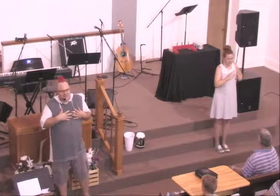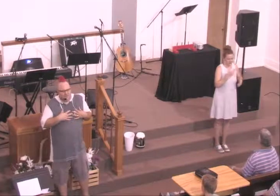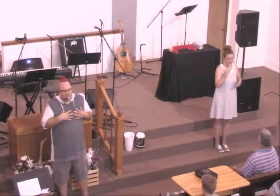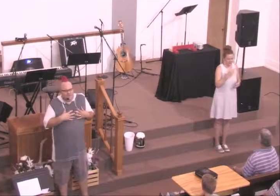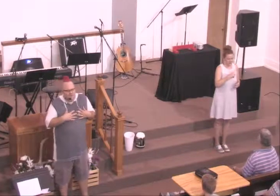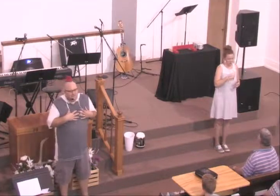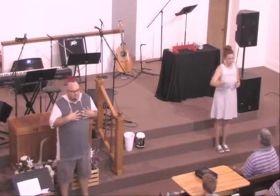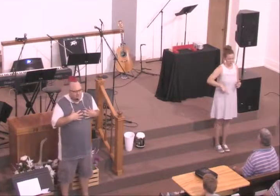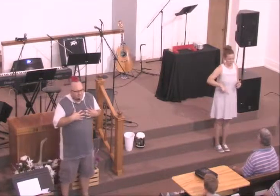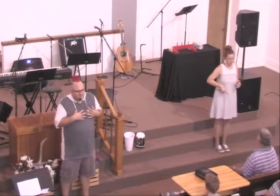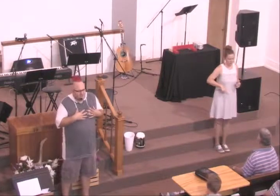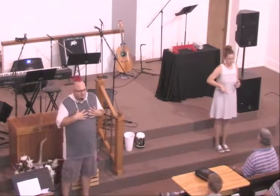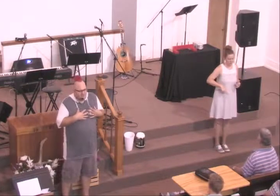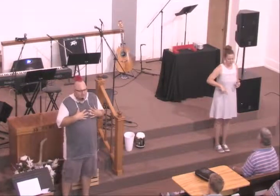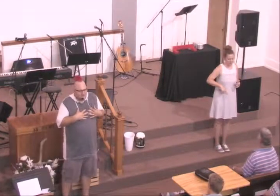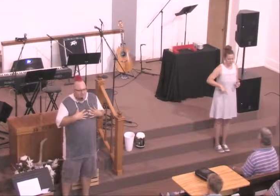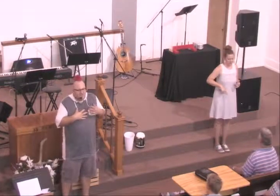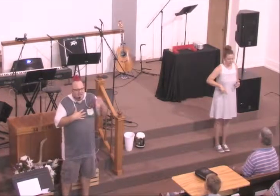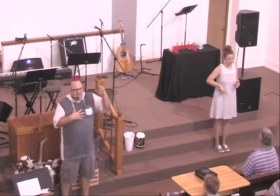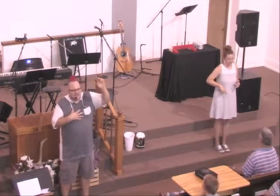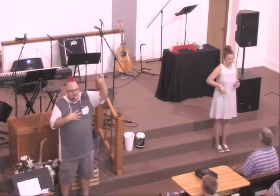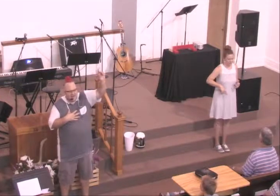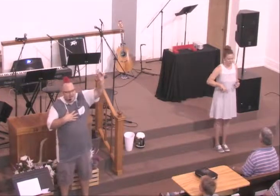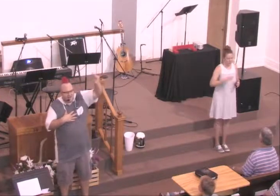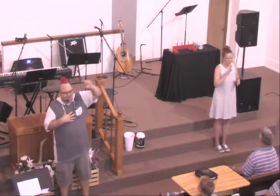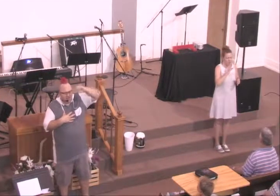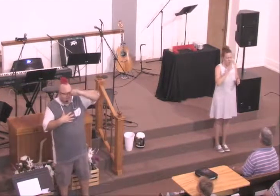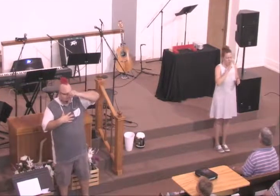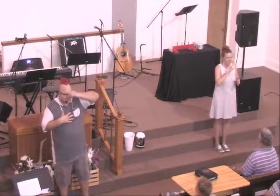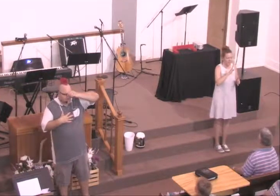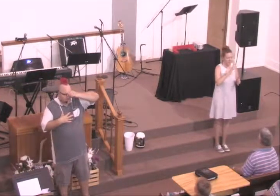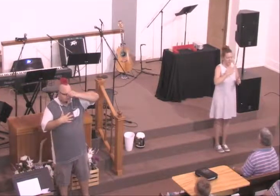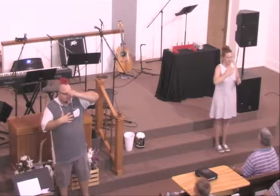Thank you, Lord. Be my God.